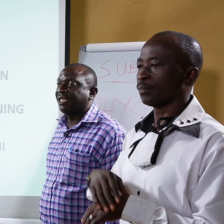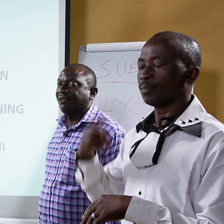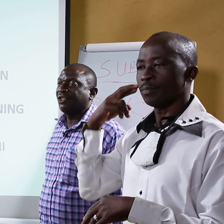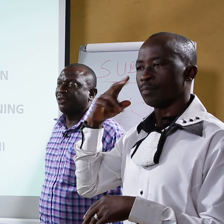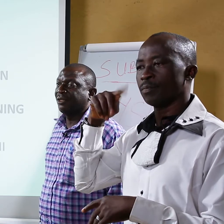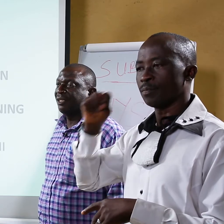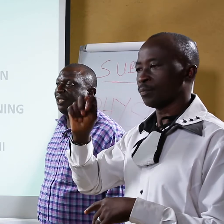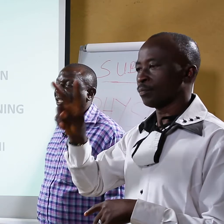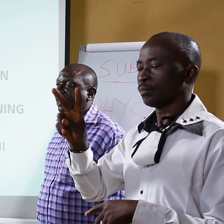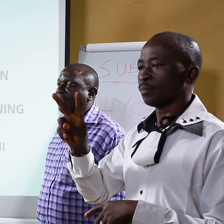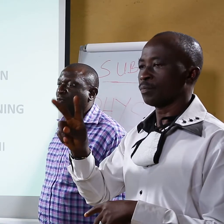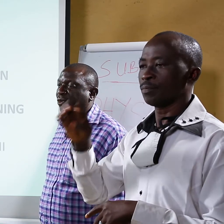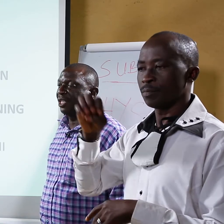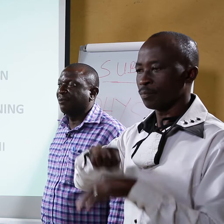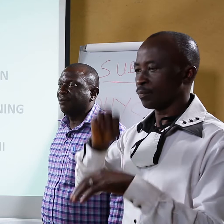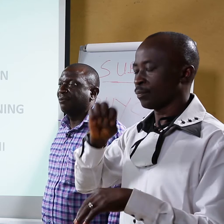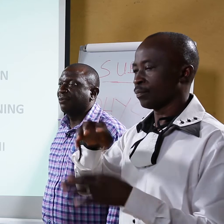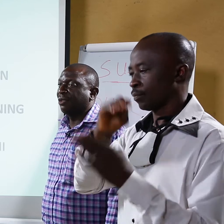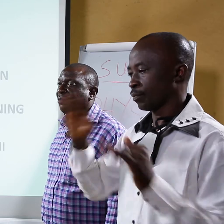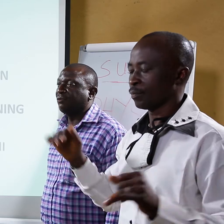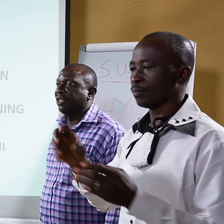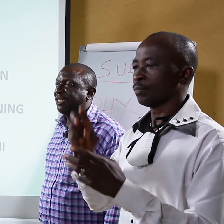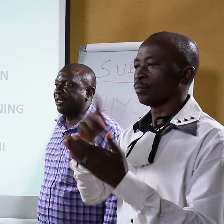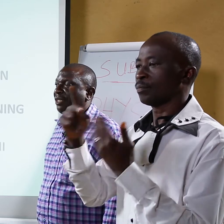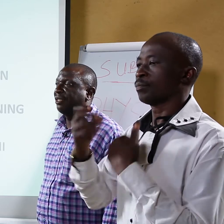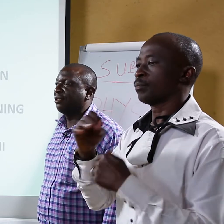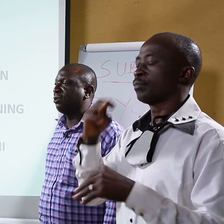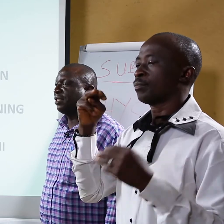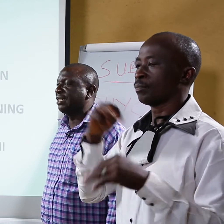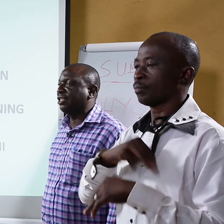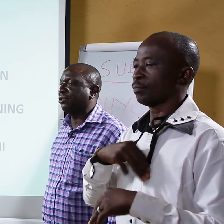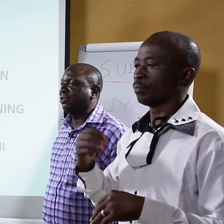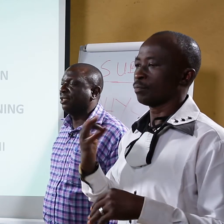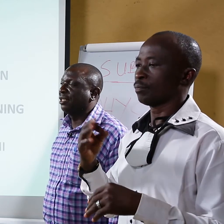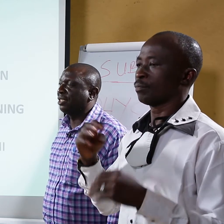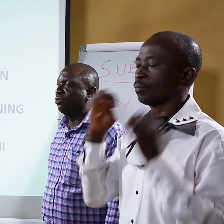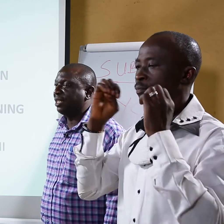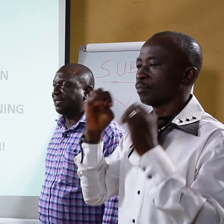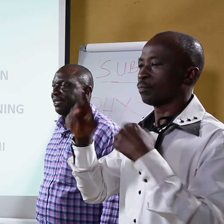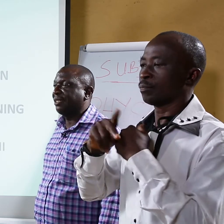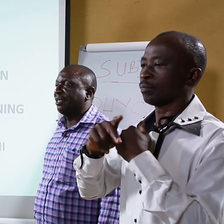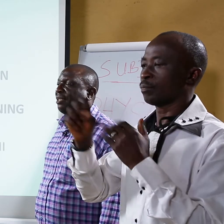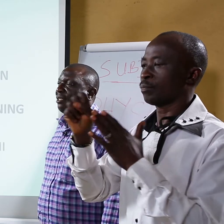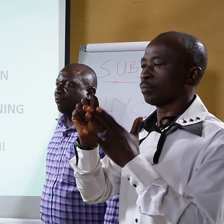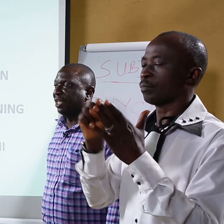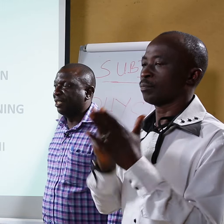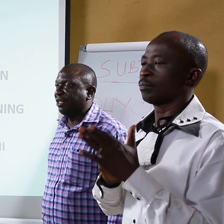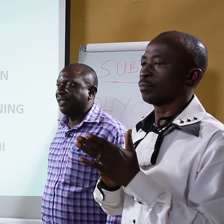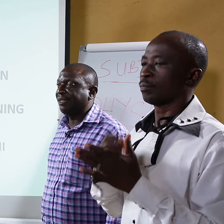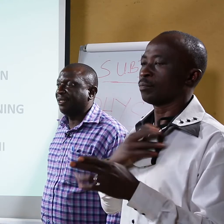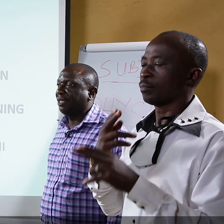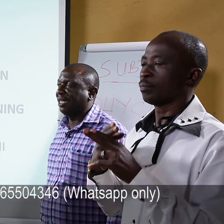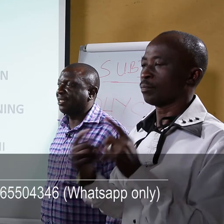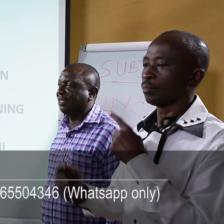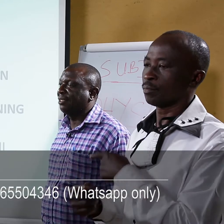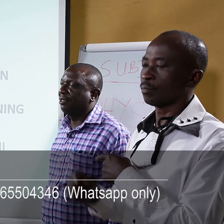radio and television e-learning program of Ministry of Education, Kaduna State. My name